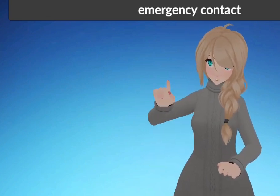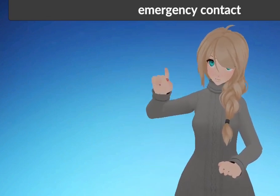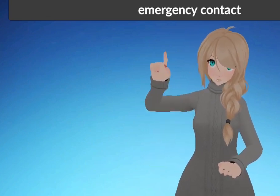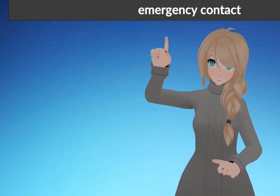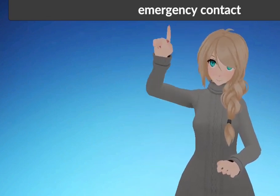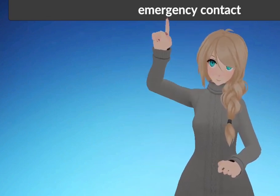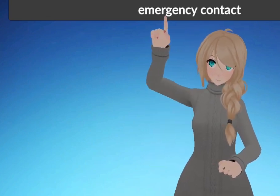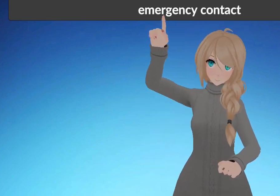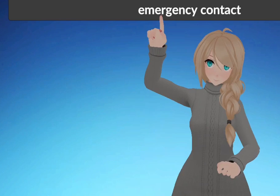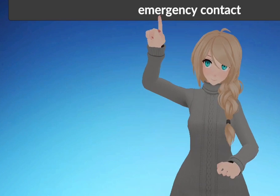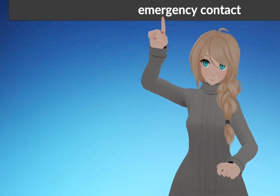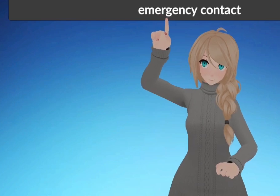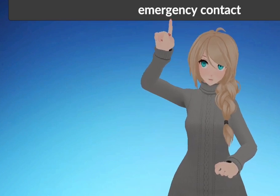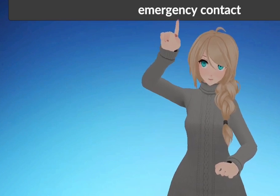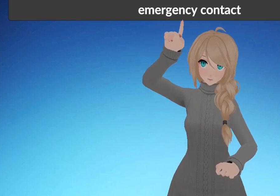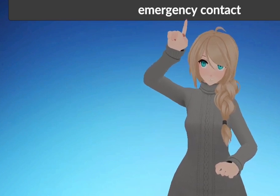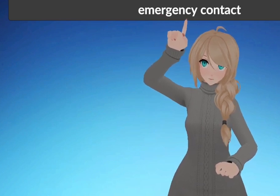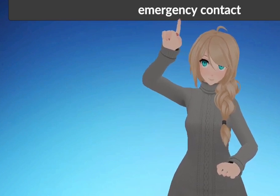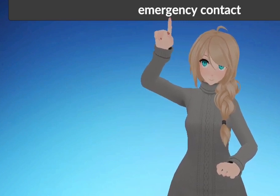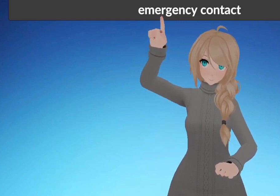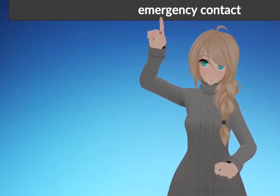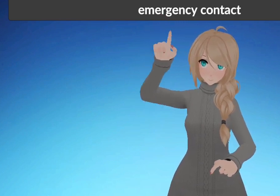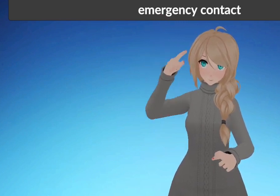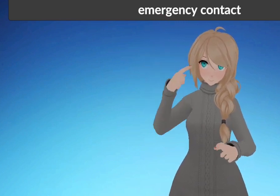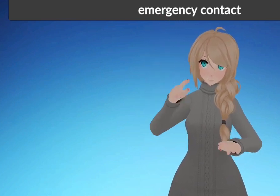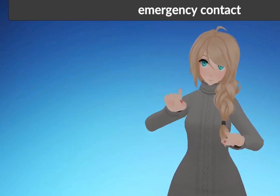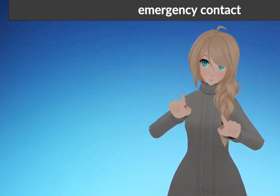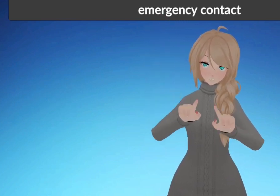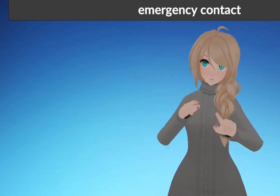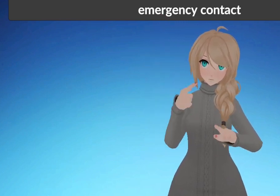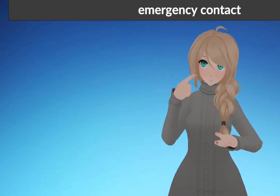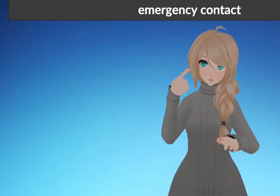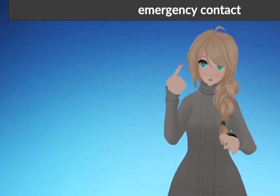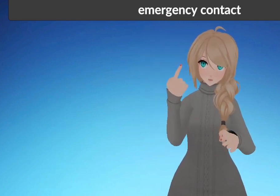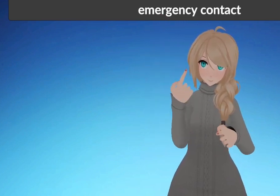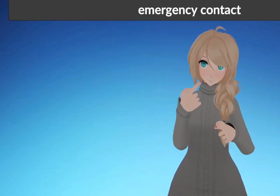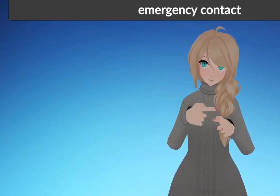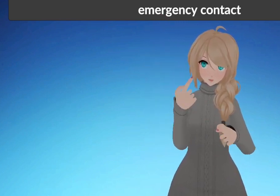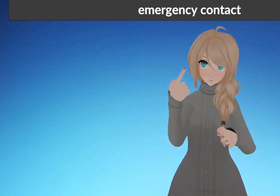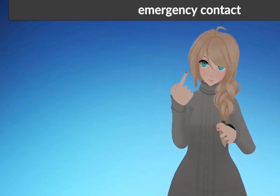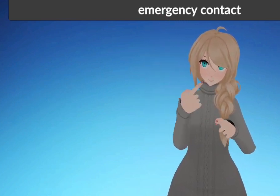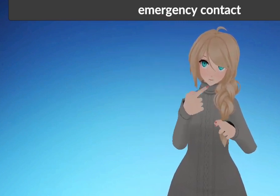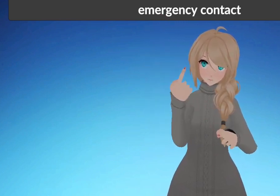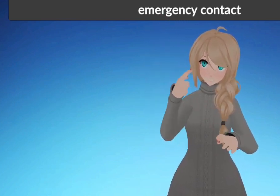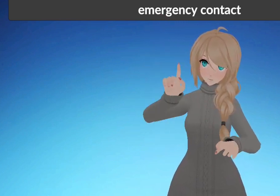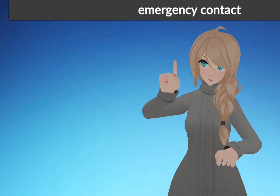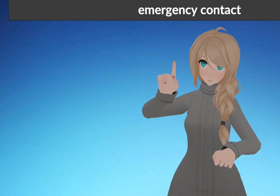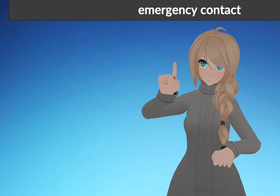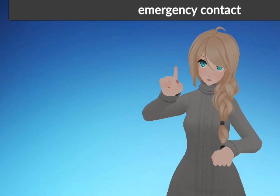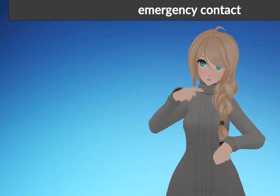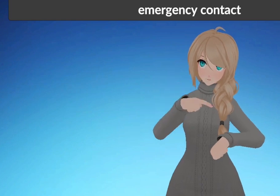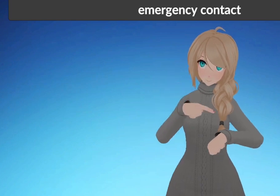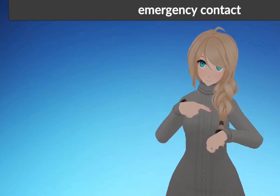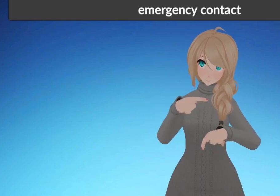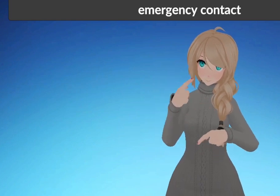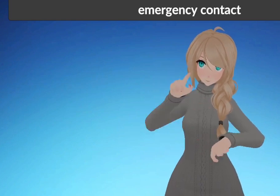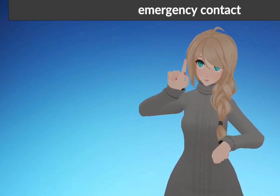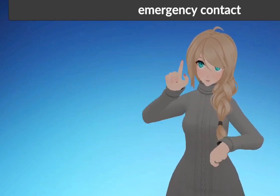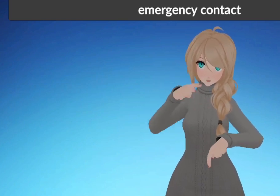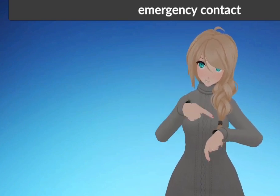Okay. Emergency. The same for quite emergency, but one, not one